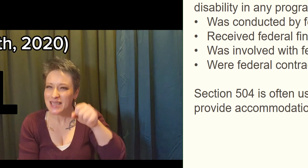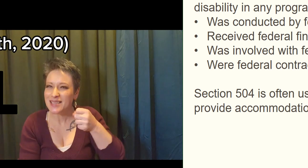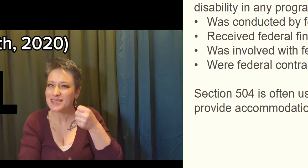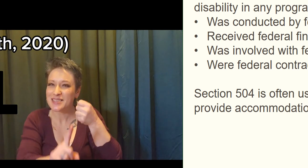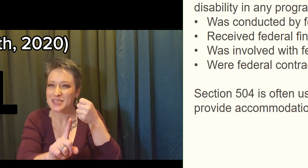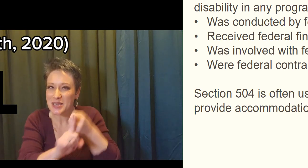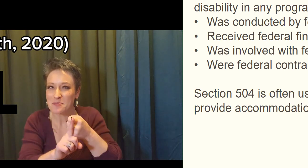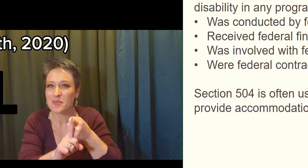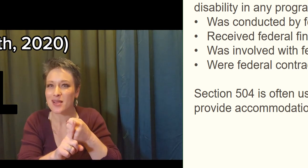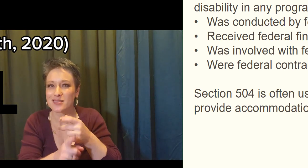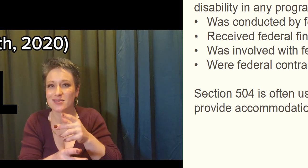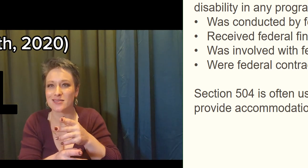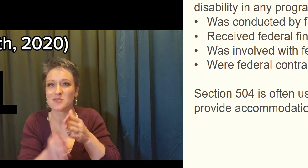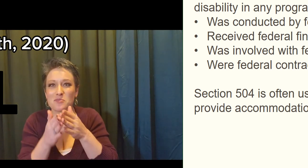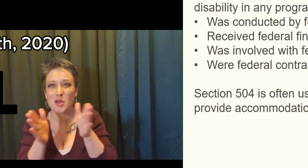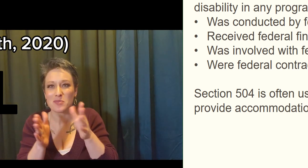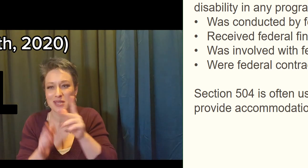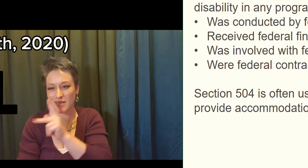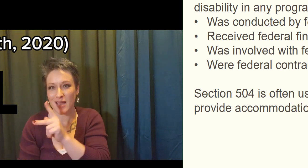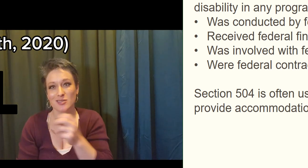happened because of,